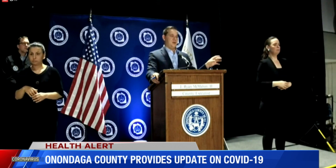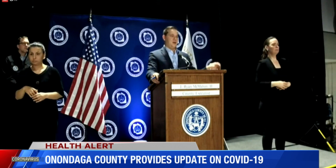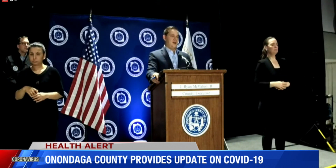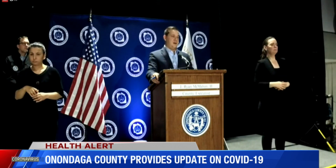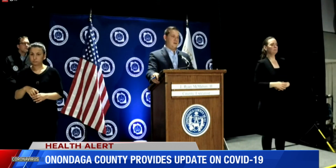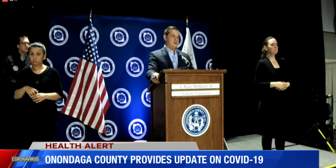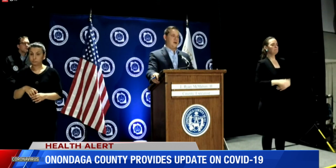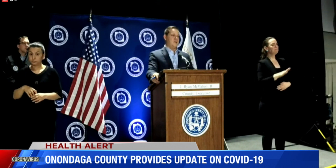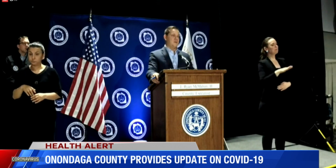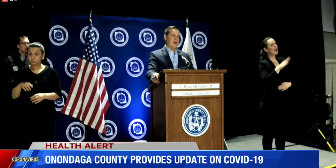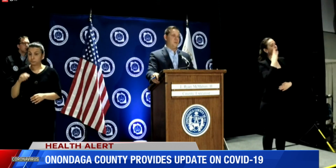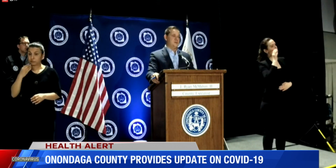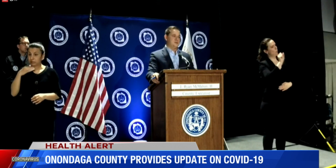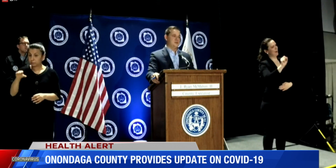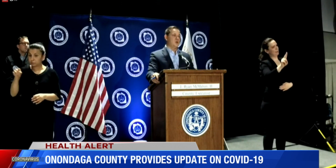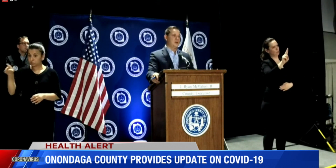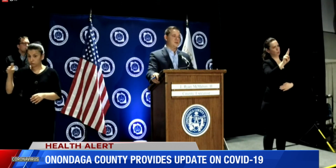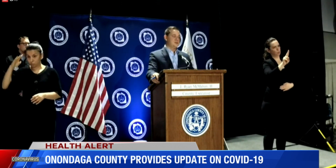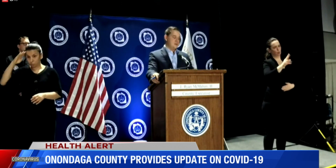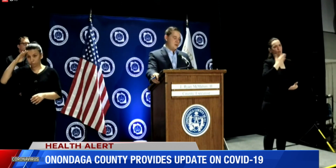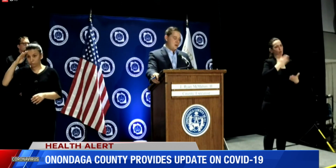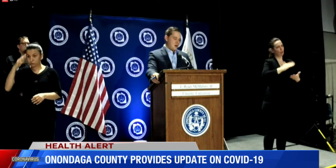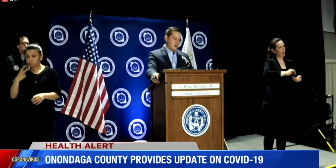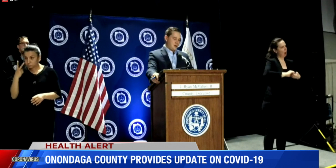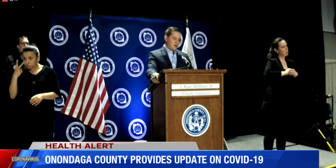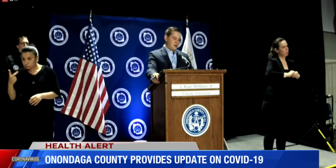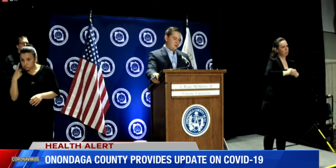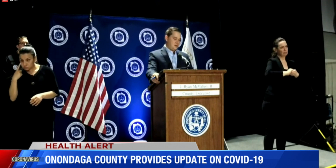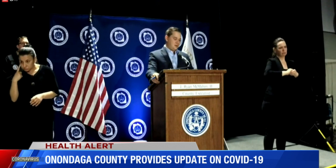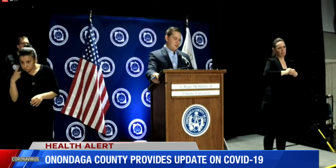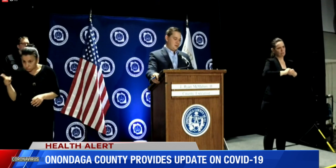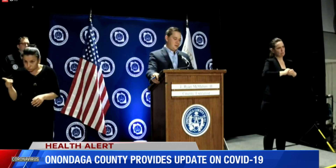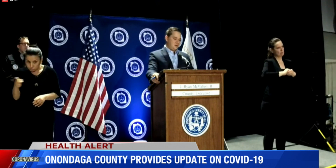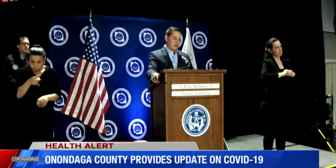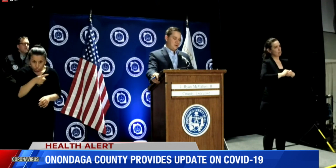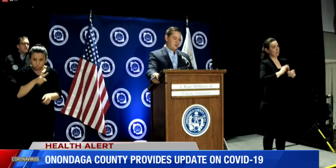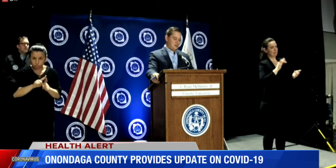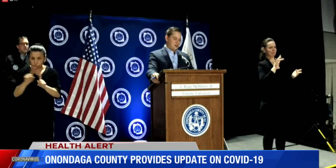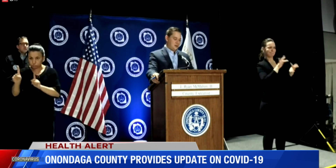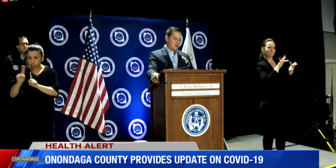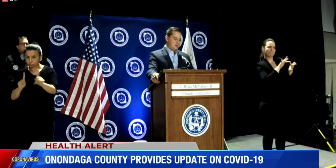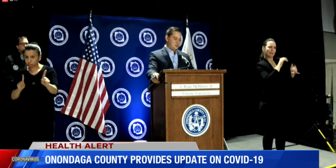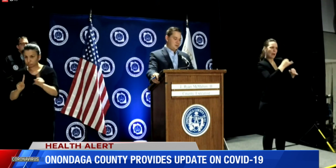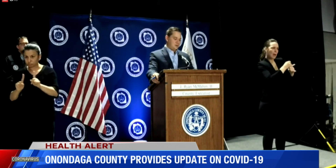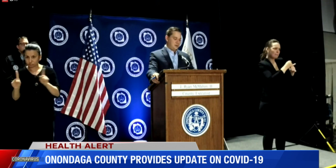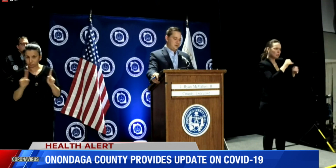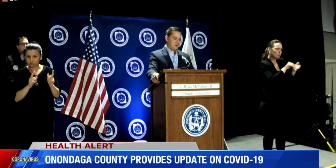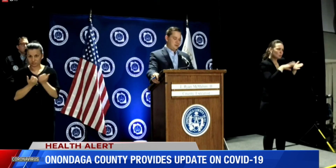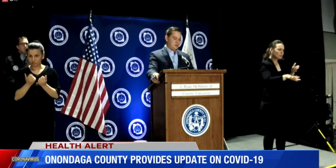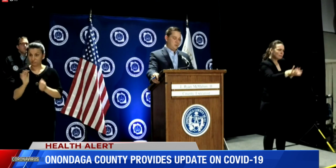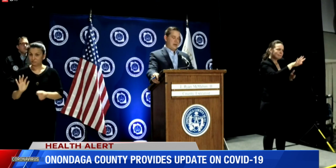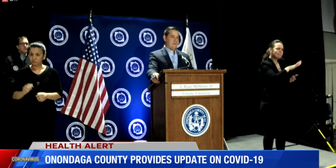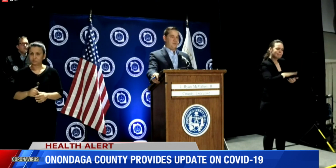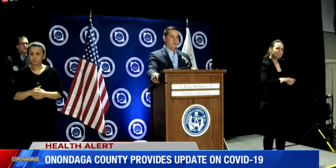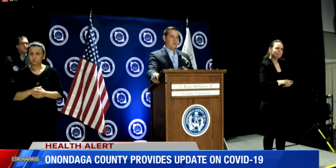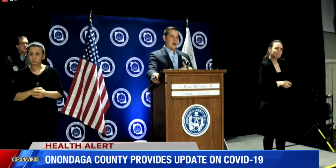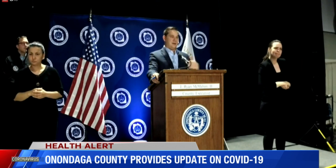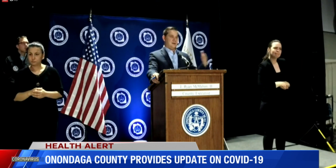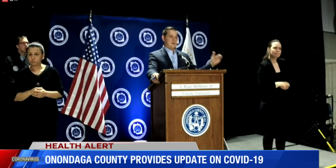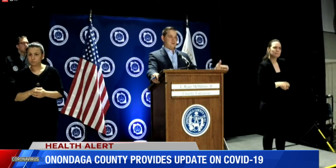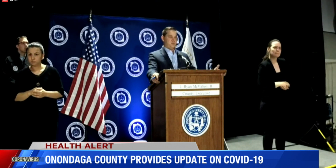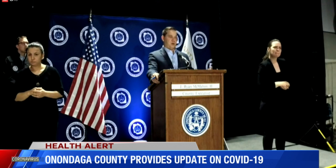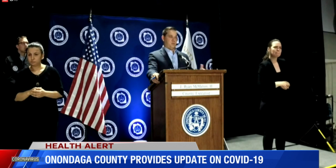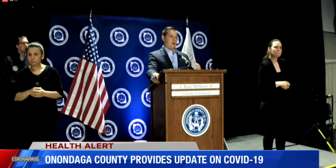their off-campus students, and I think certainly we got through